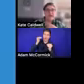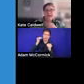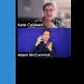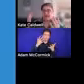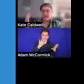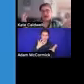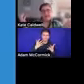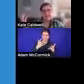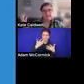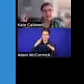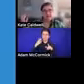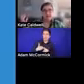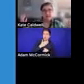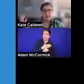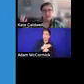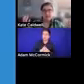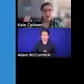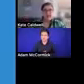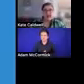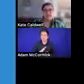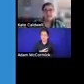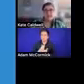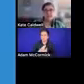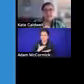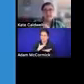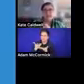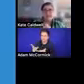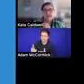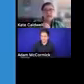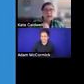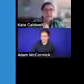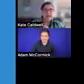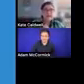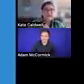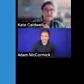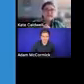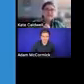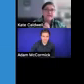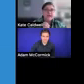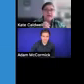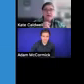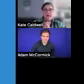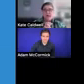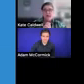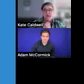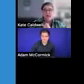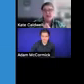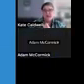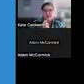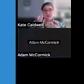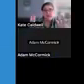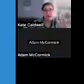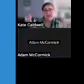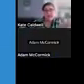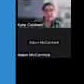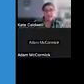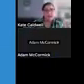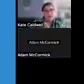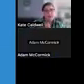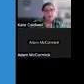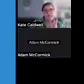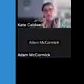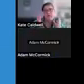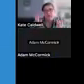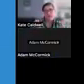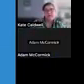So in the work that I've been doing with the collaborative on citizen data, we have two products we've been